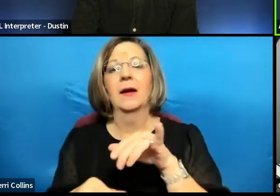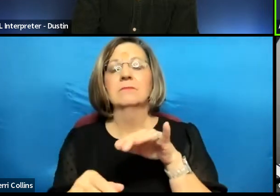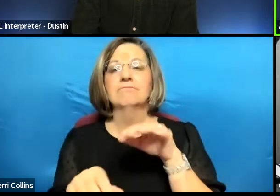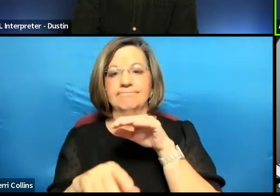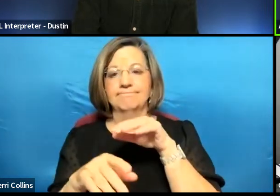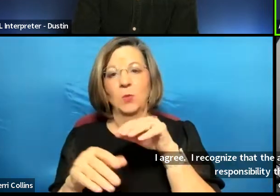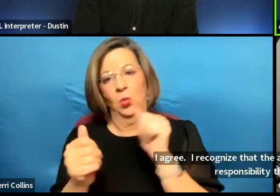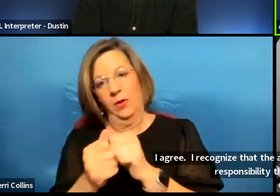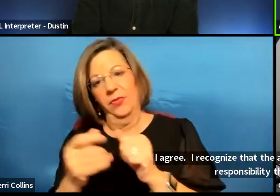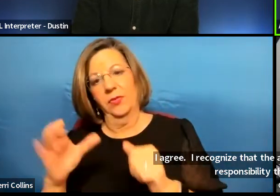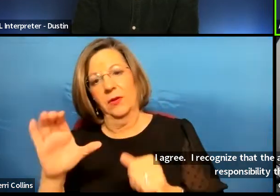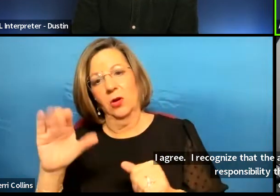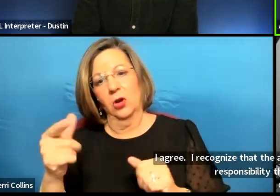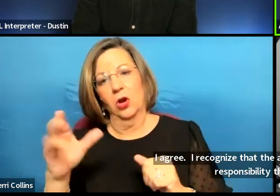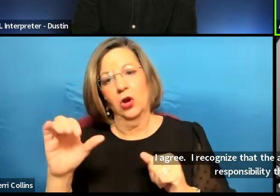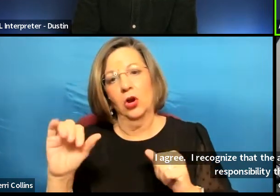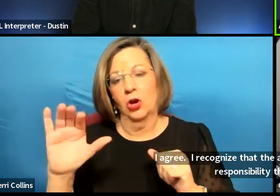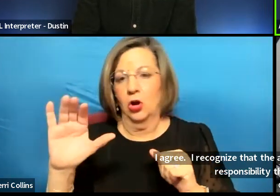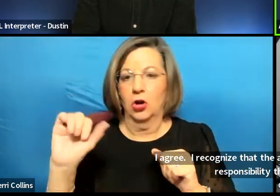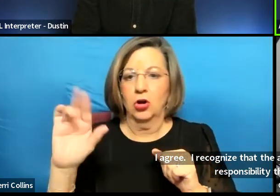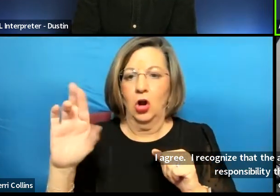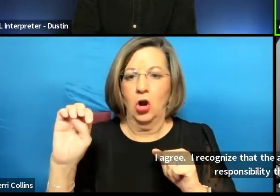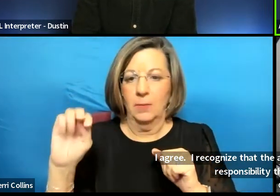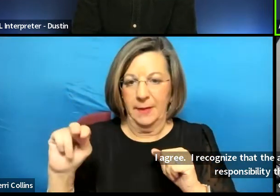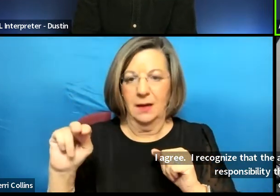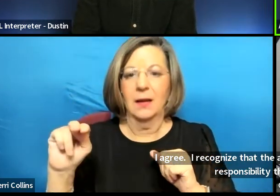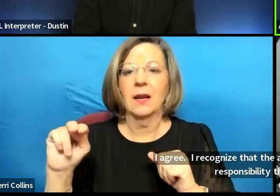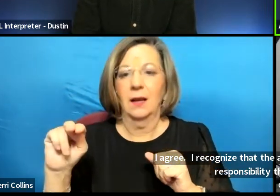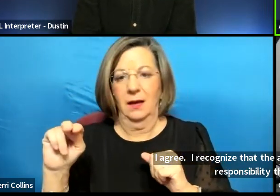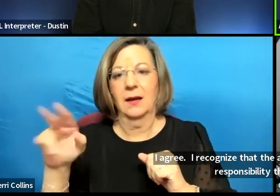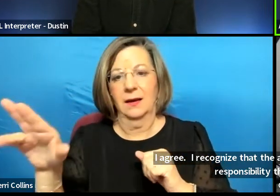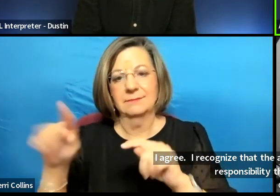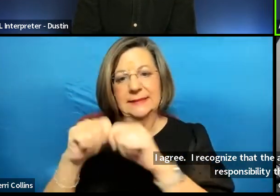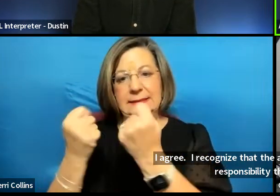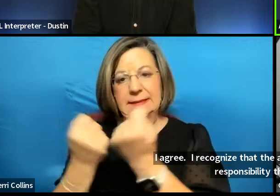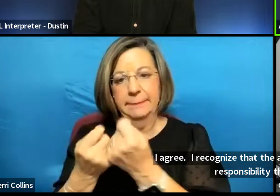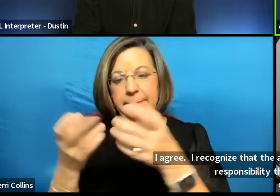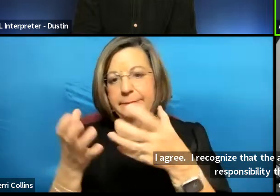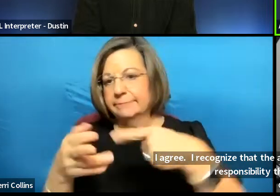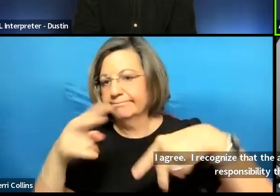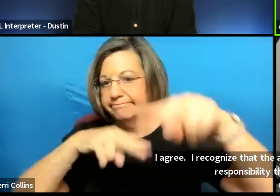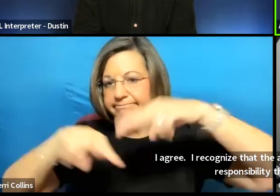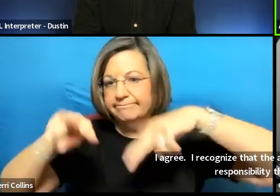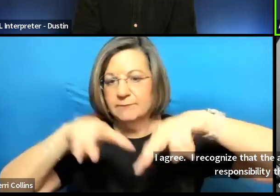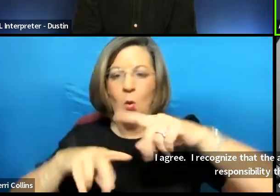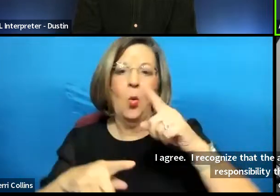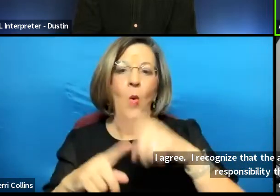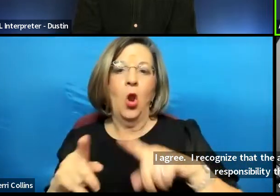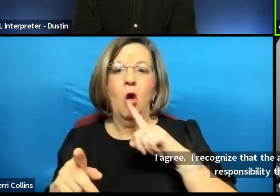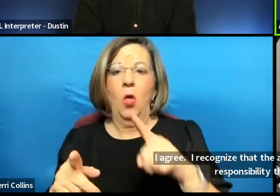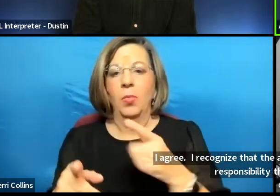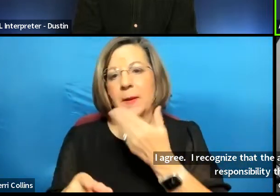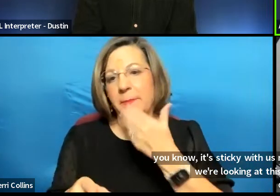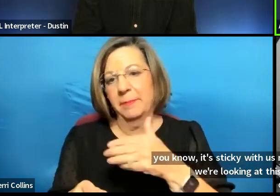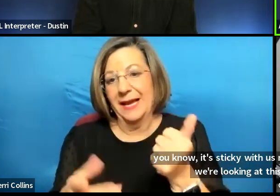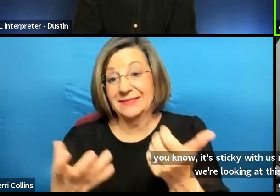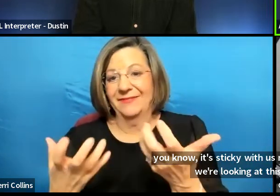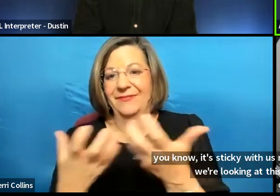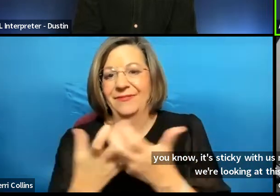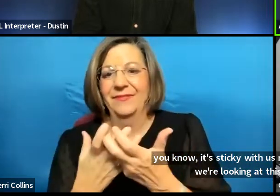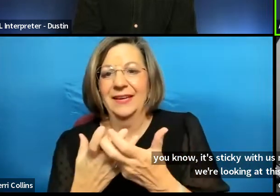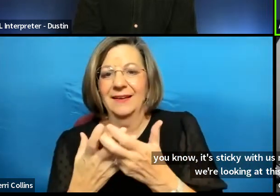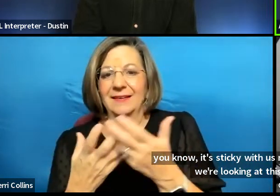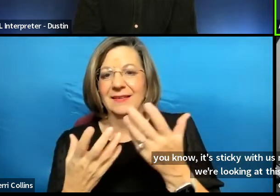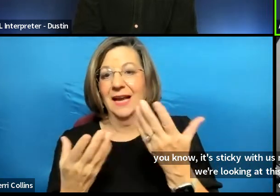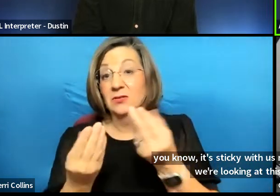sticky with us now, but with Nikki with us, we're looking at this, and with Carmen also, and Carmen's team, they're monitoring that.